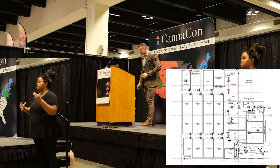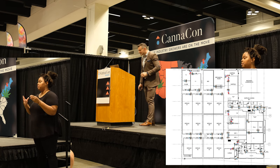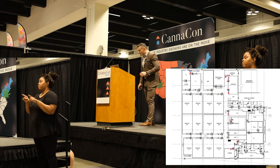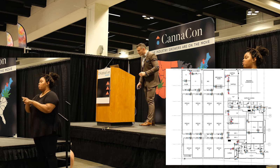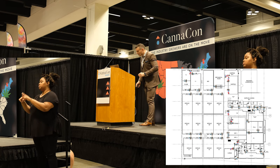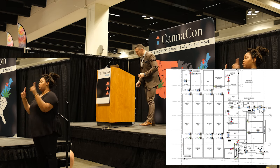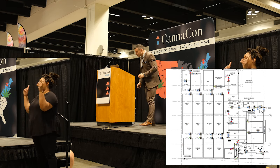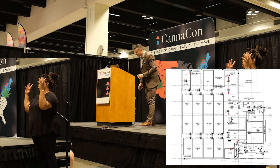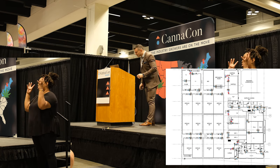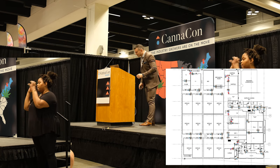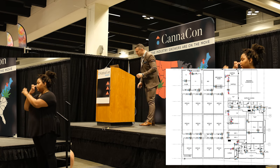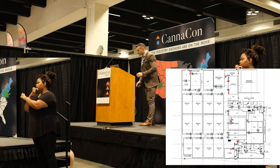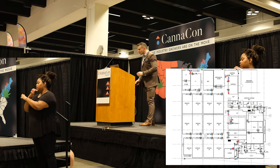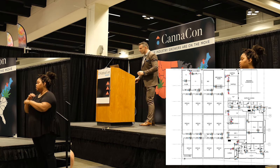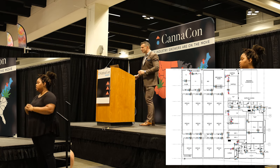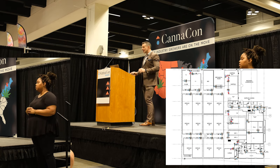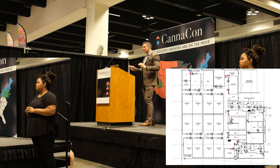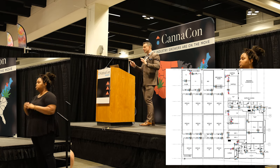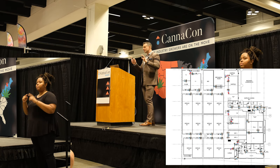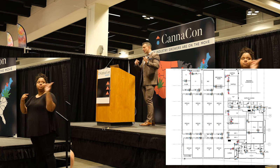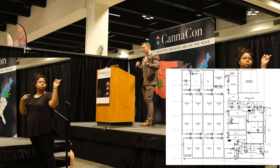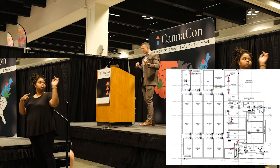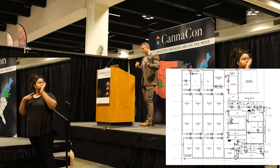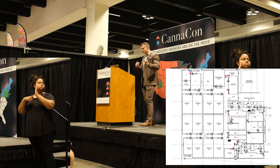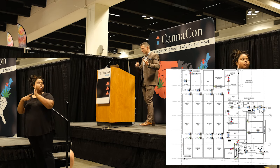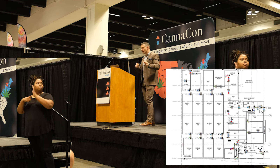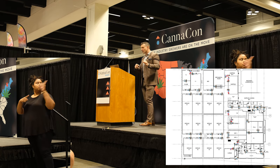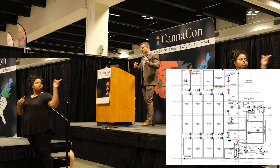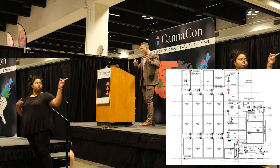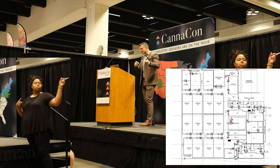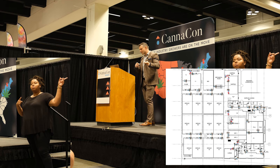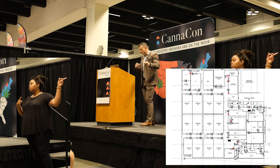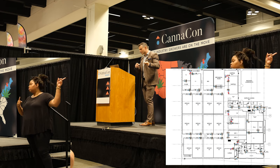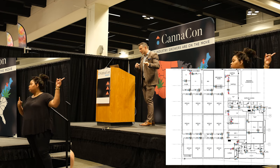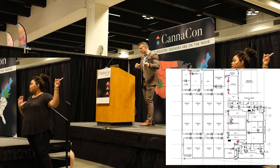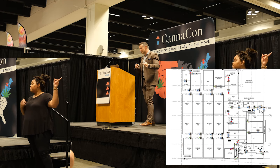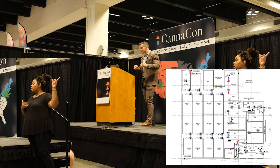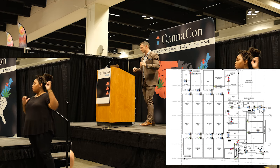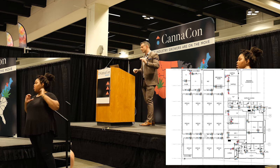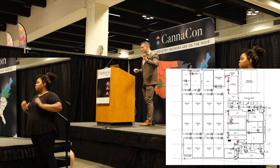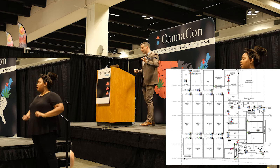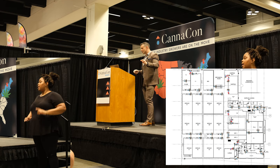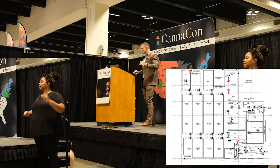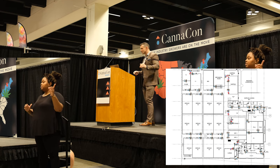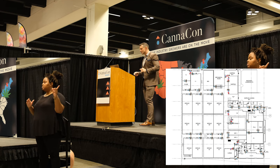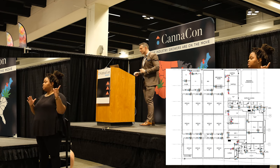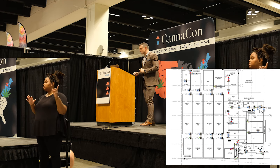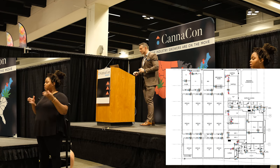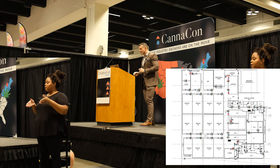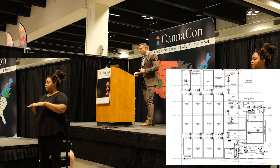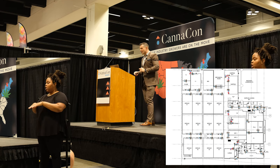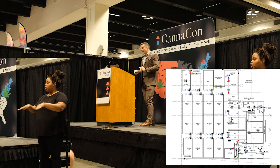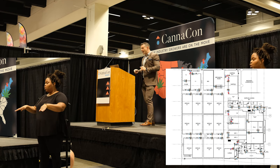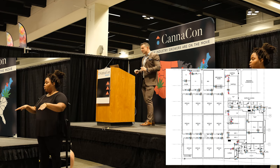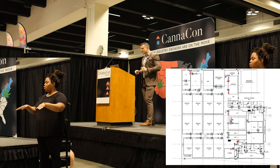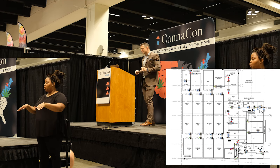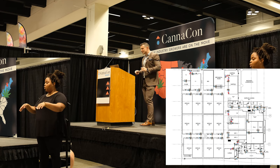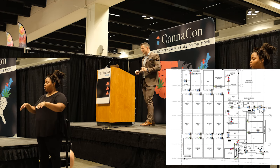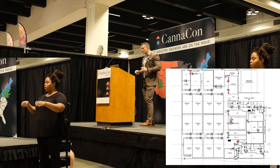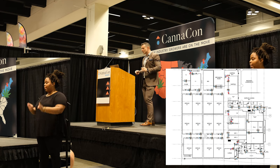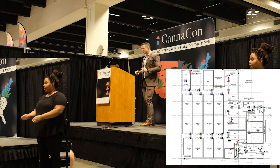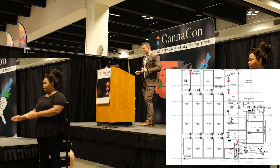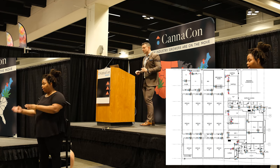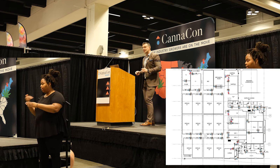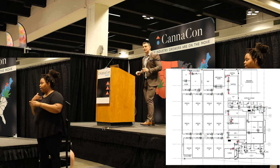This is an example of a production facility in which we've taken our client's floor plan here. They're comfortable with us using this. And this